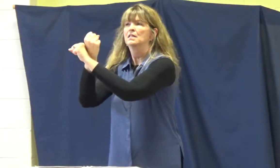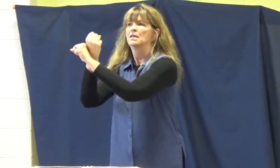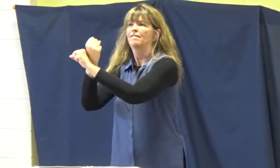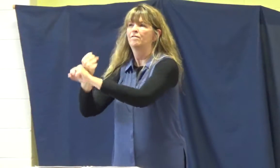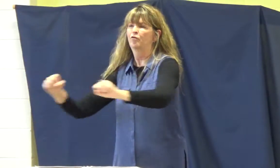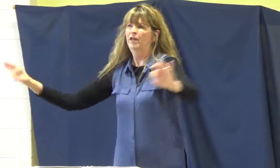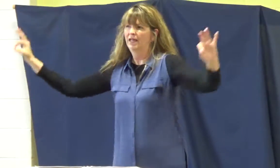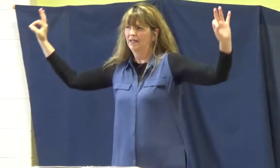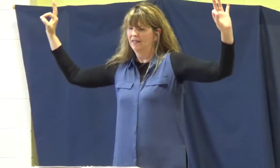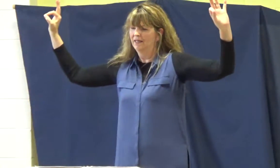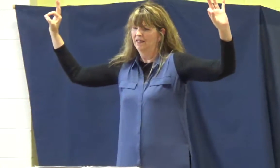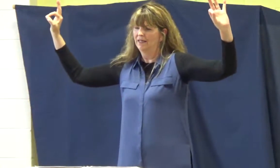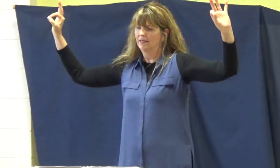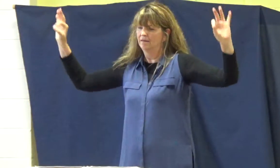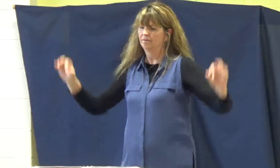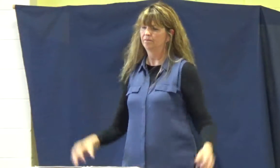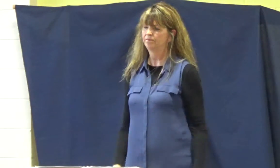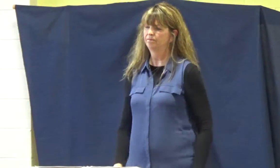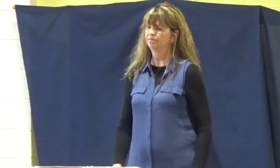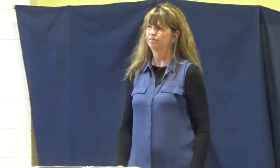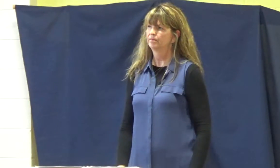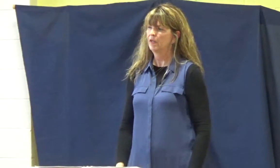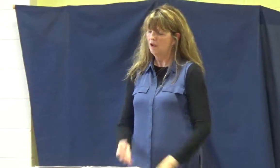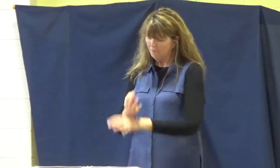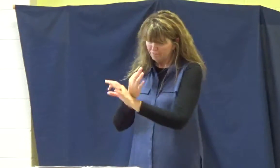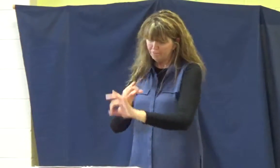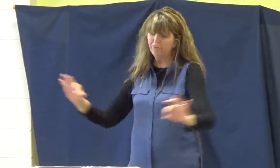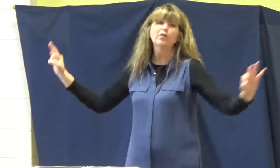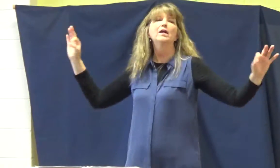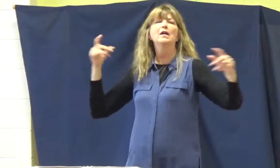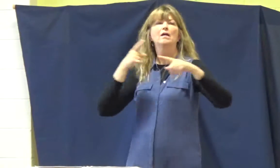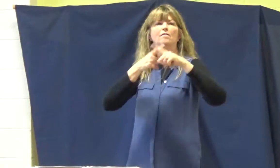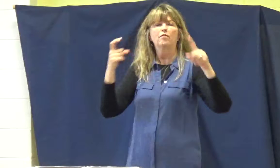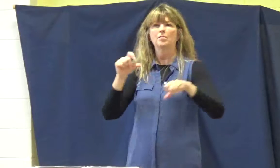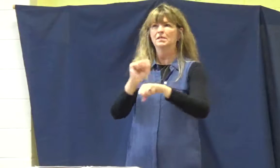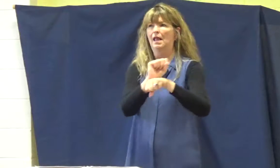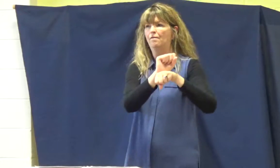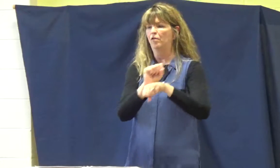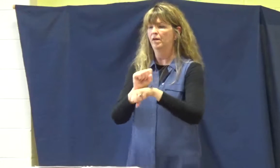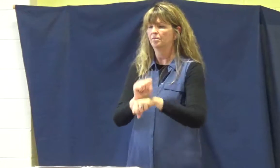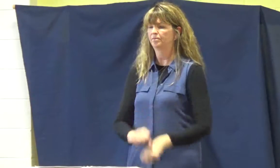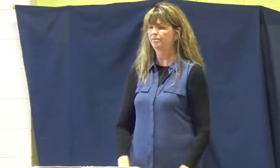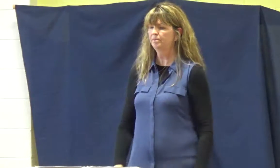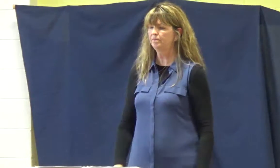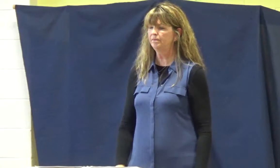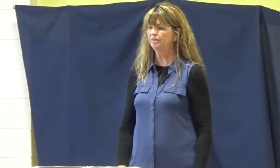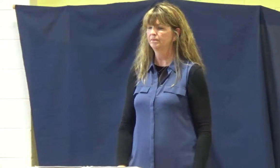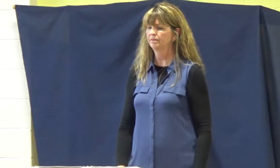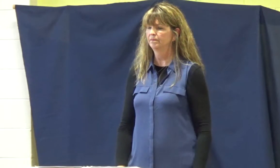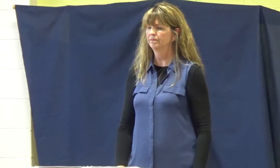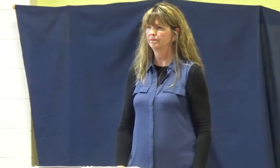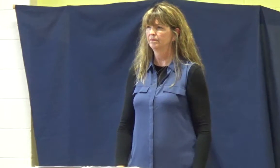away, but forgive him and set him free from slavery.